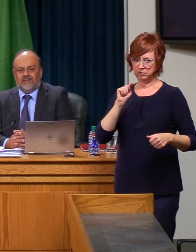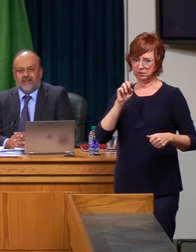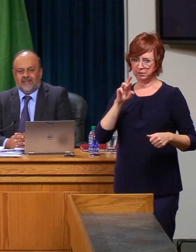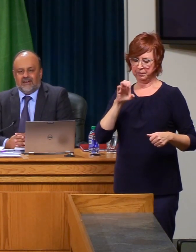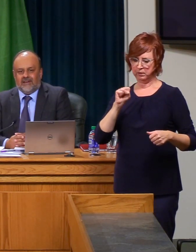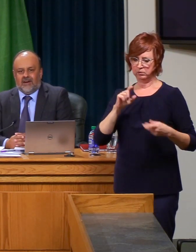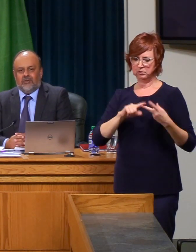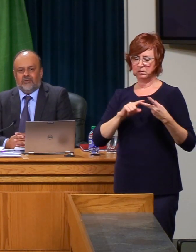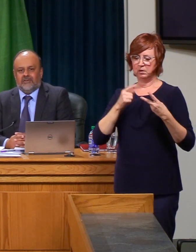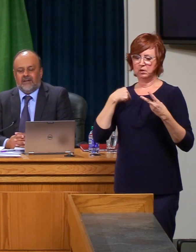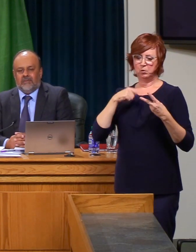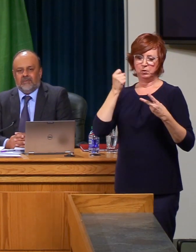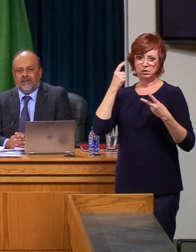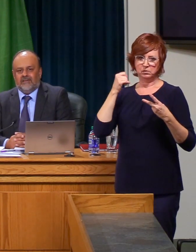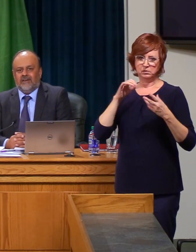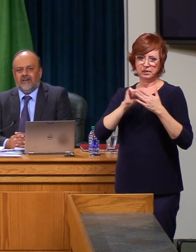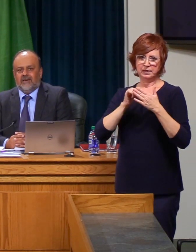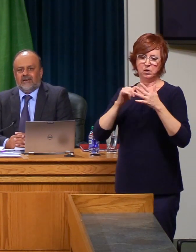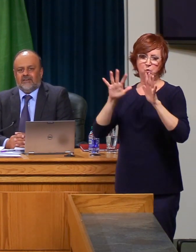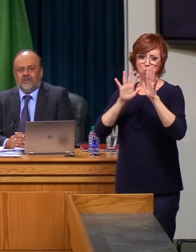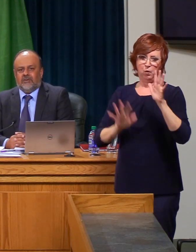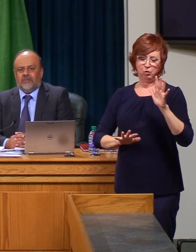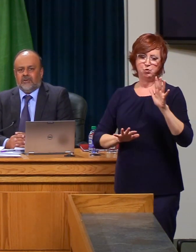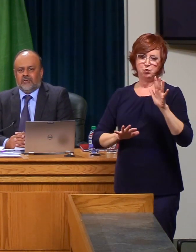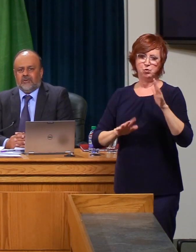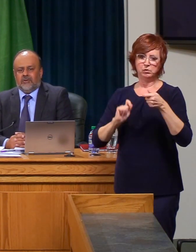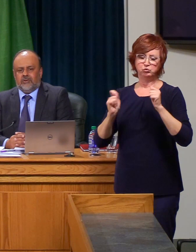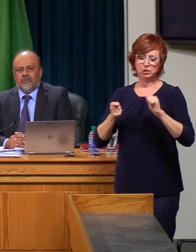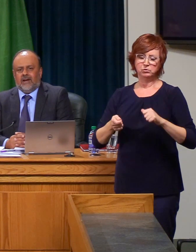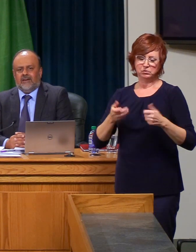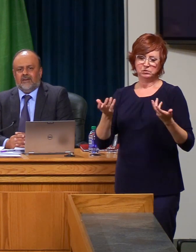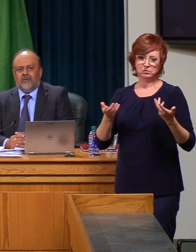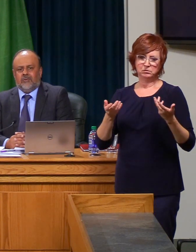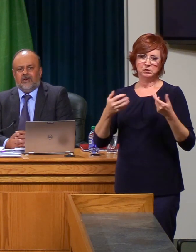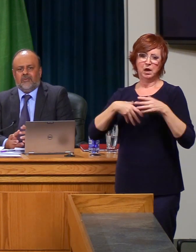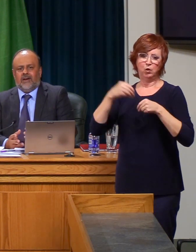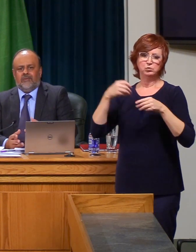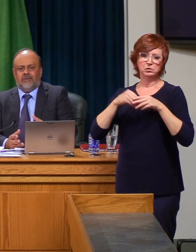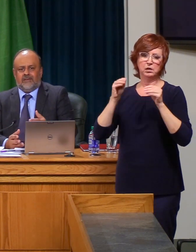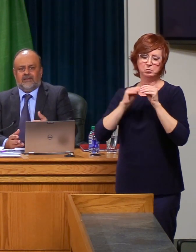with the weather changing outdoors, that may be easier. So you're right.